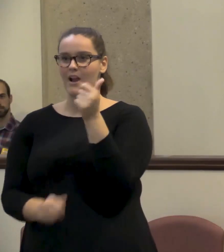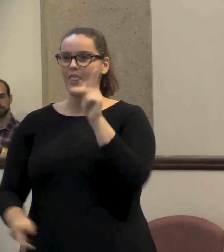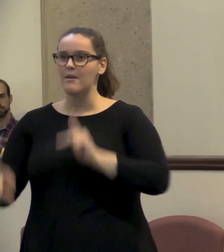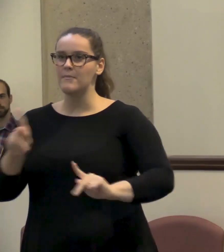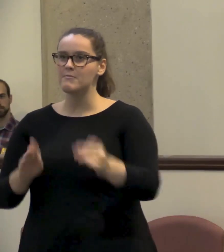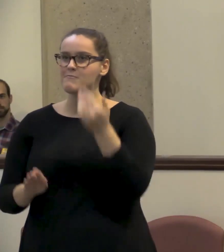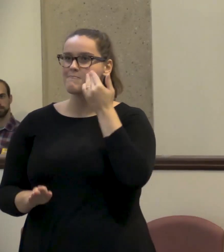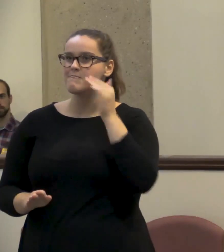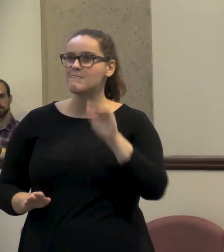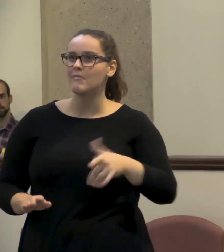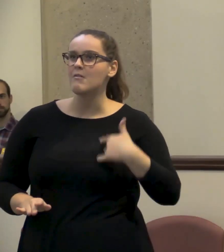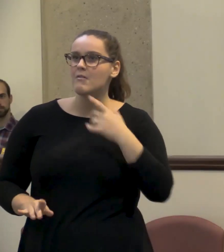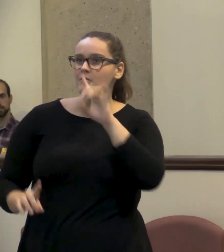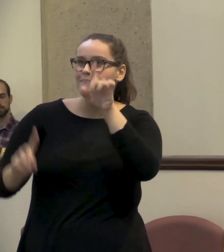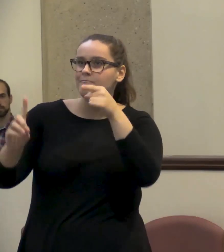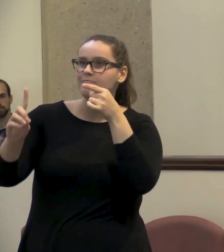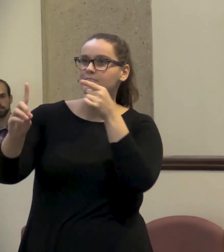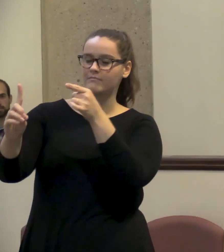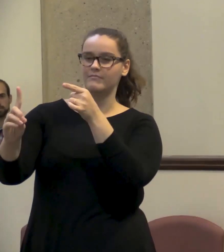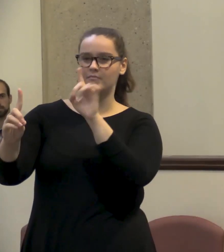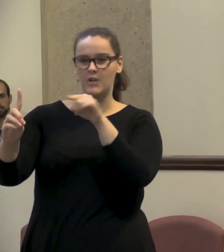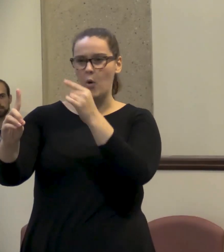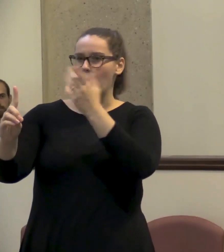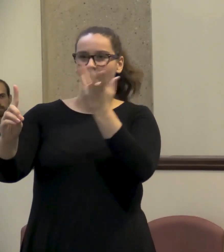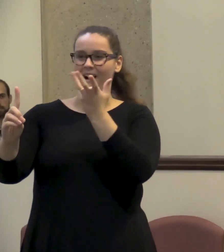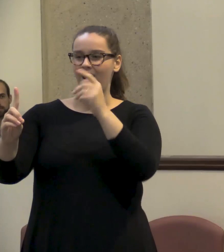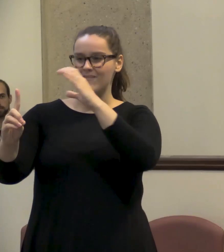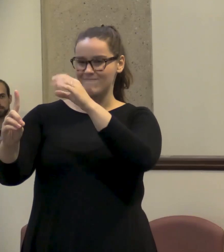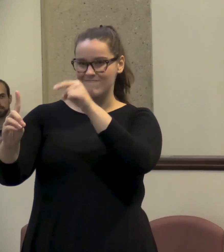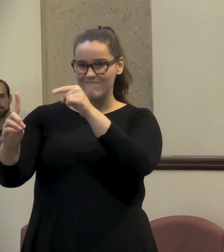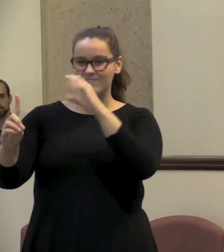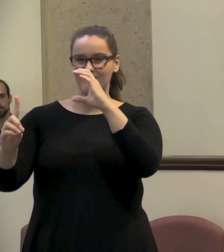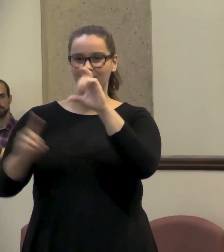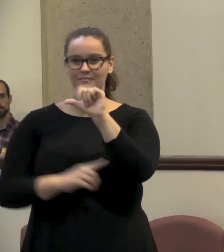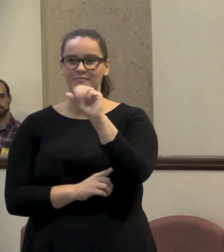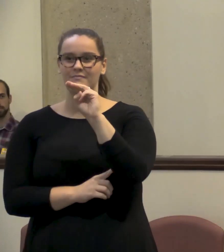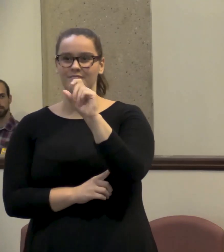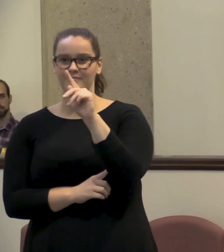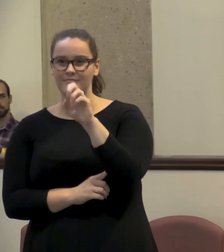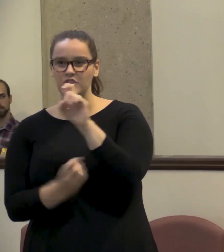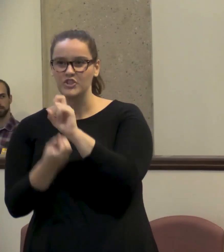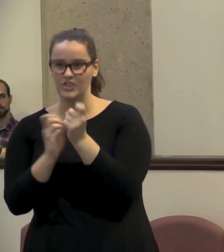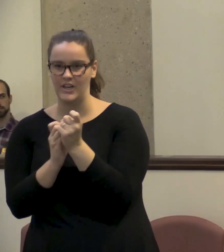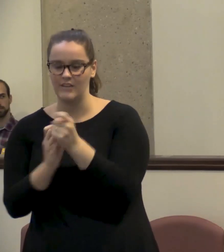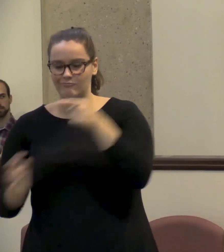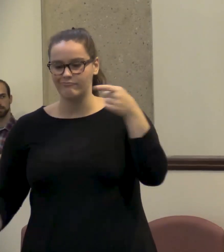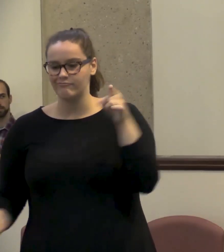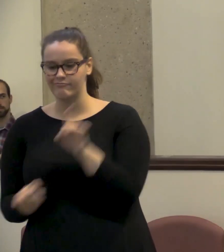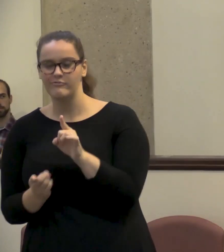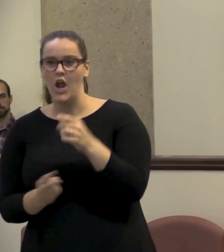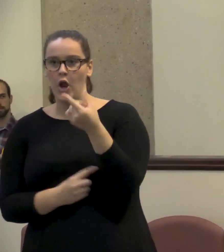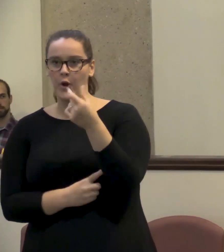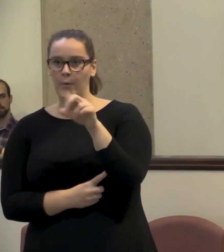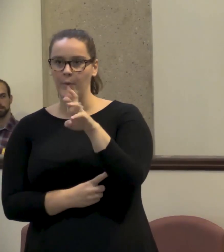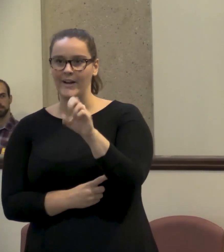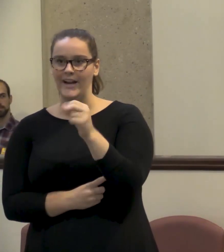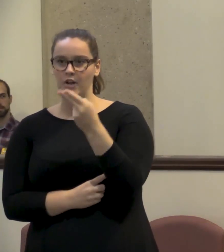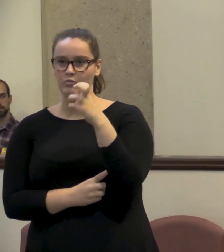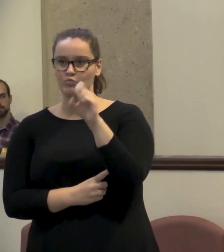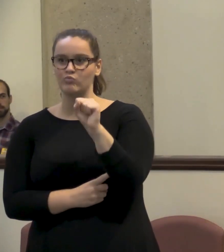prize. We've got to focus on climate change and dramatically reduce greenhouse gas emissions